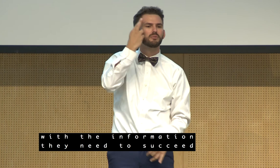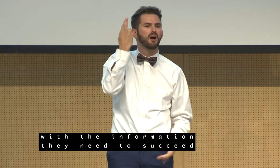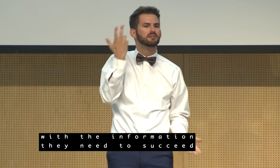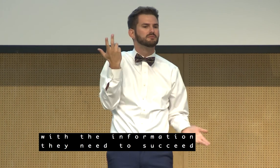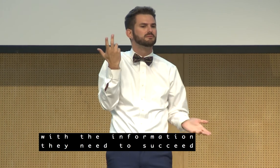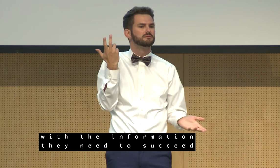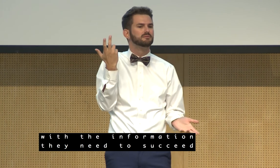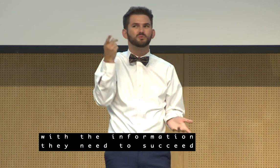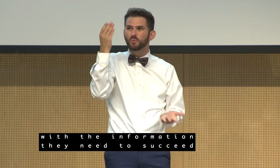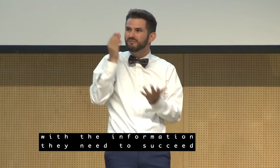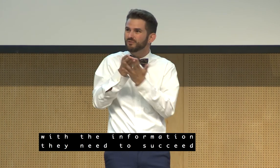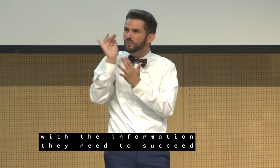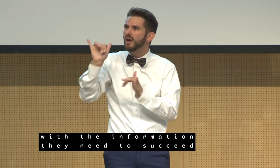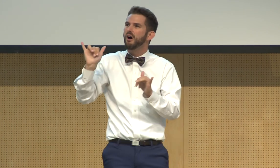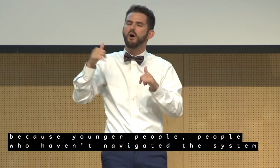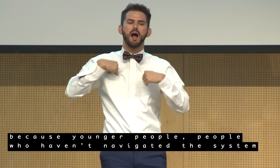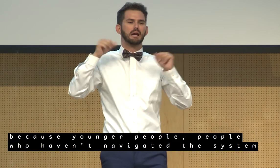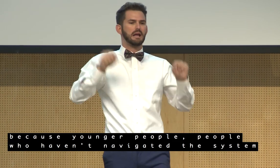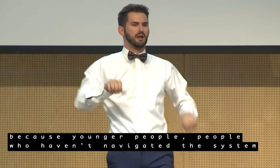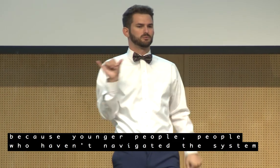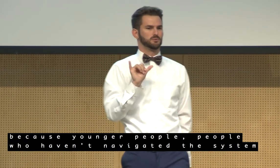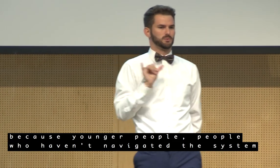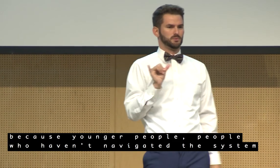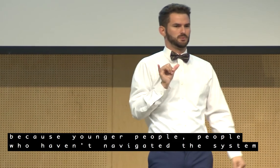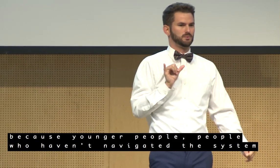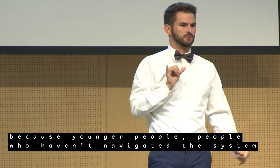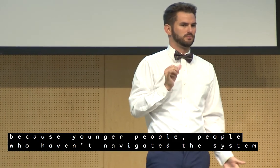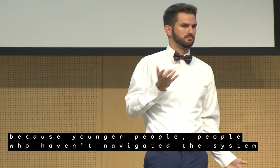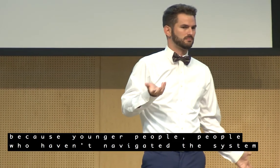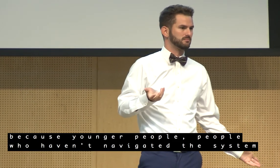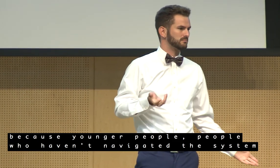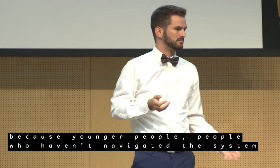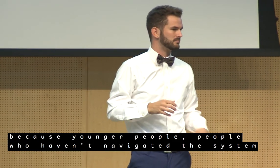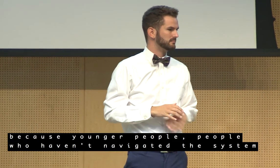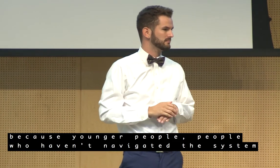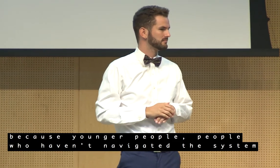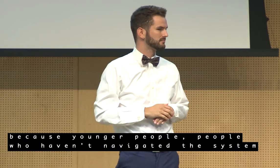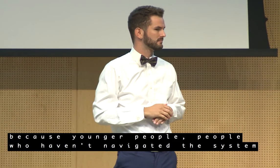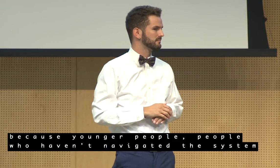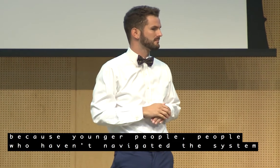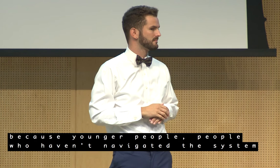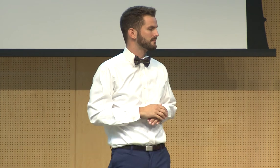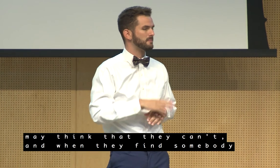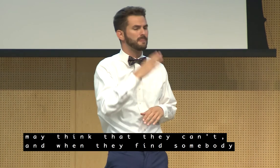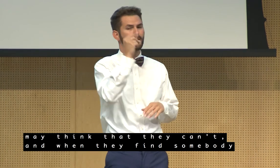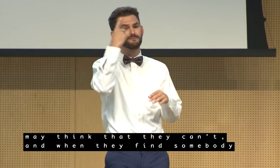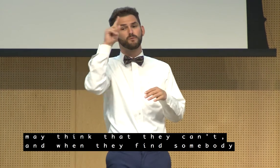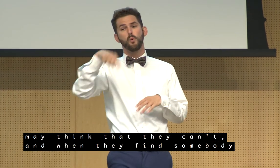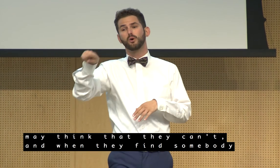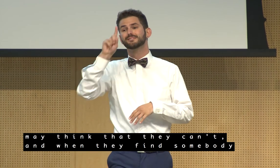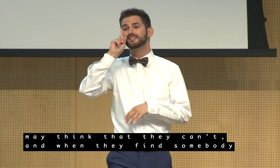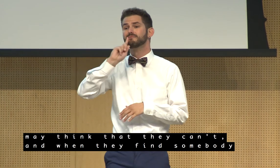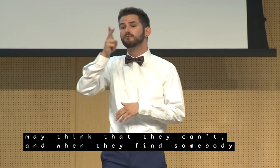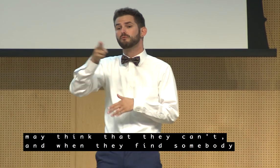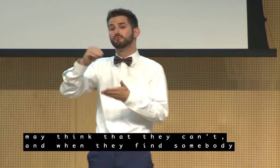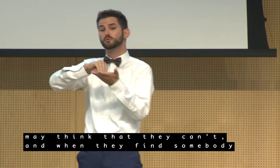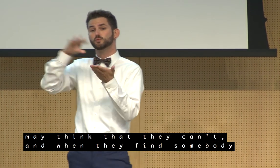information they need to succeed, because younger people who haven't navigated the system may think that they can't, and when they find somebody